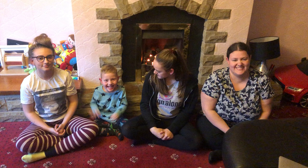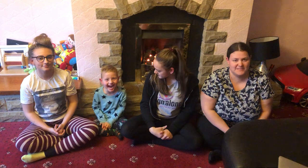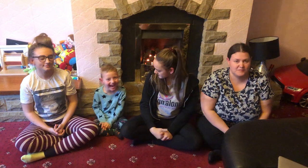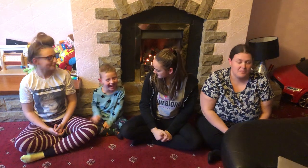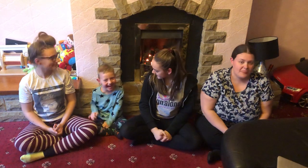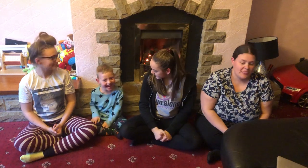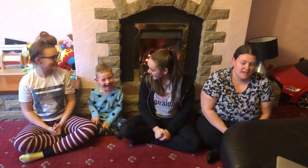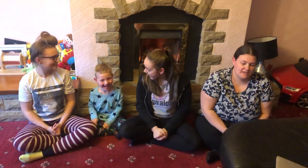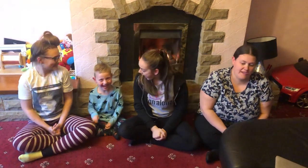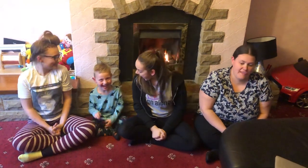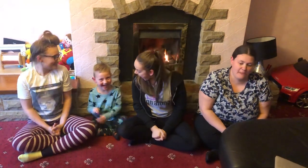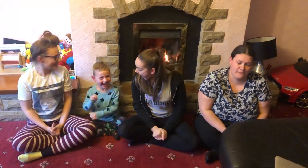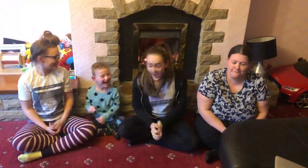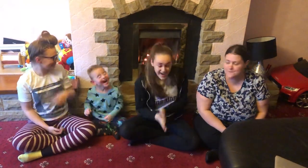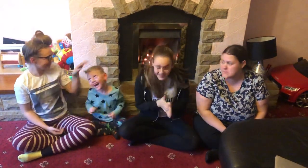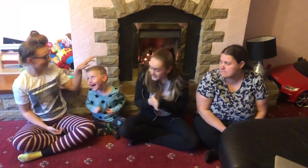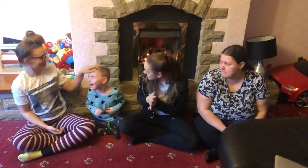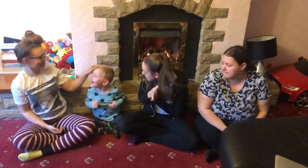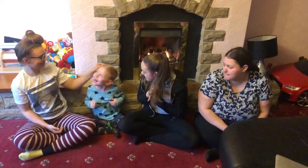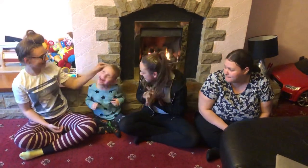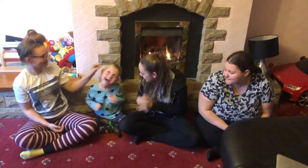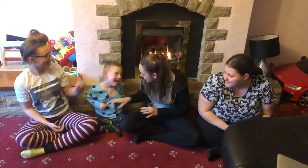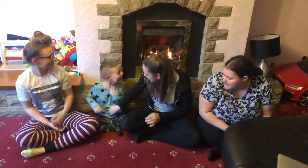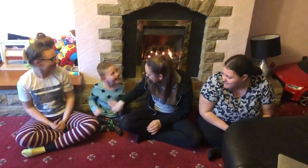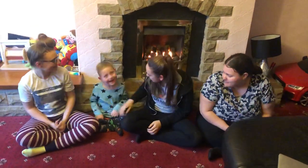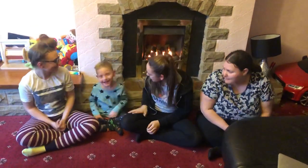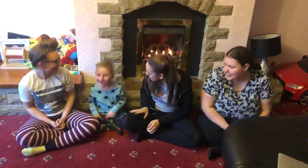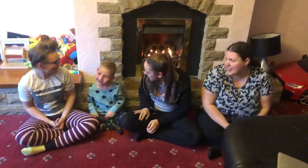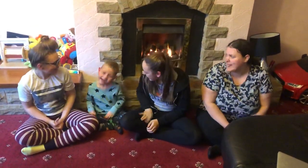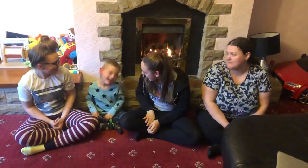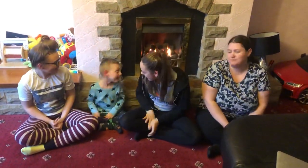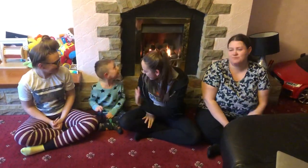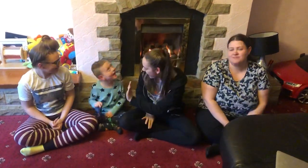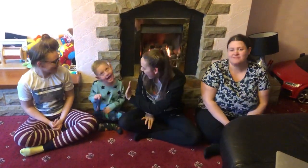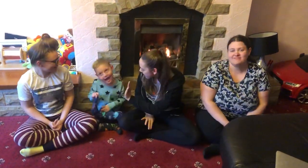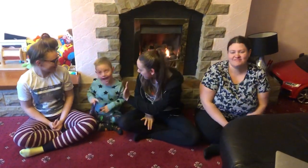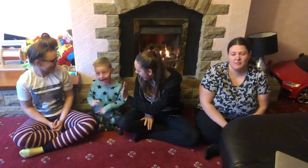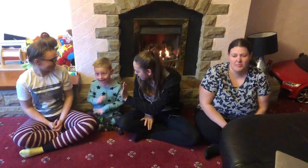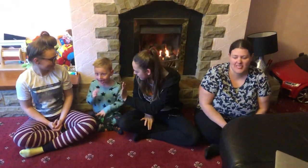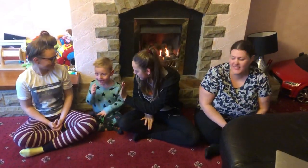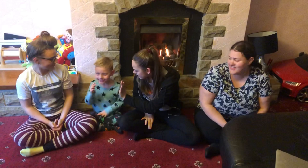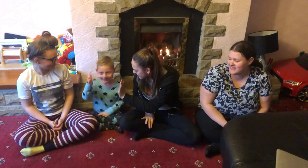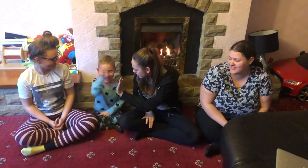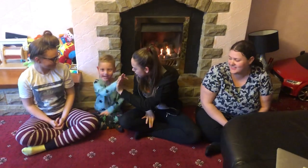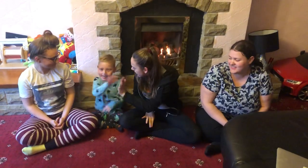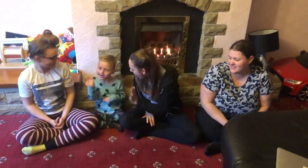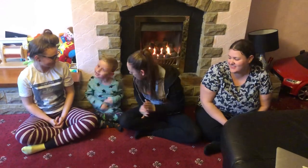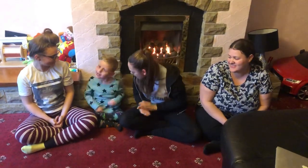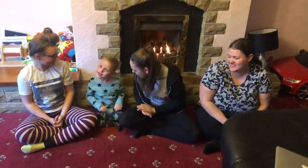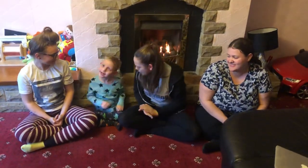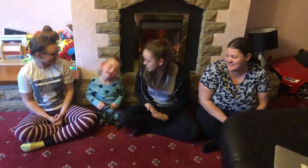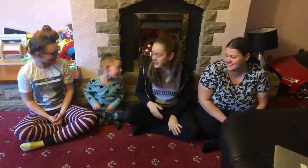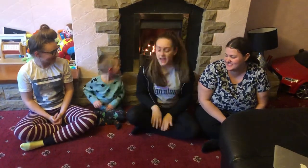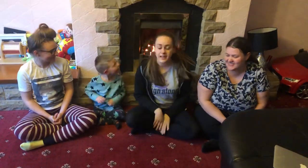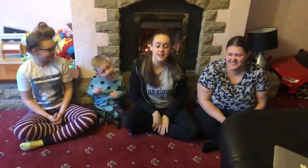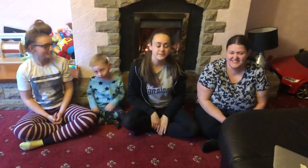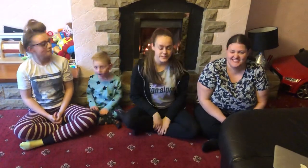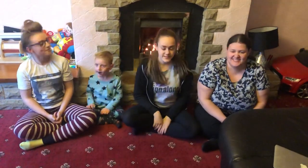Yeah! Oh, Chris, you're the lovely stuff, don't you? Yeah! I'm gonna help you on this inside. Yeah!